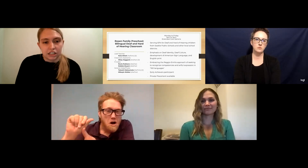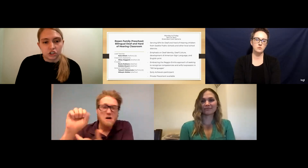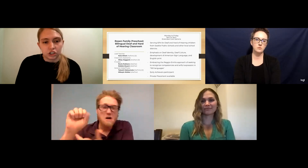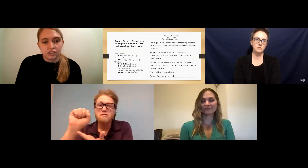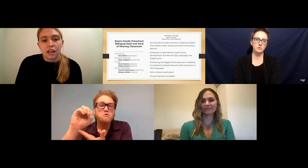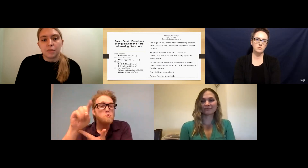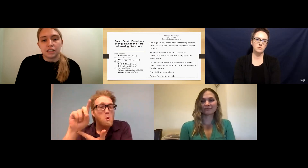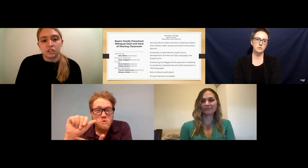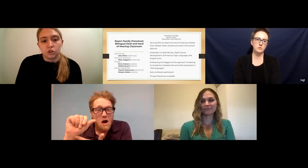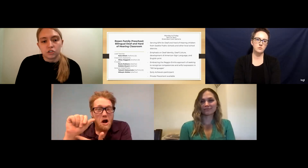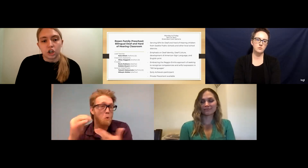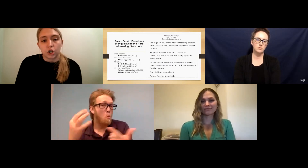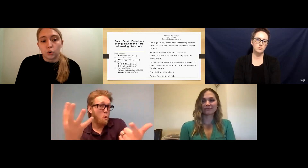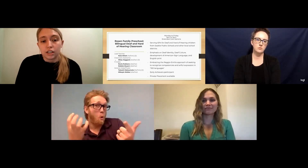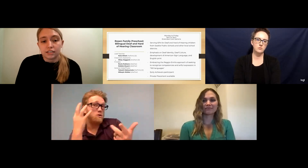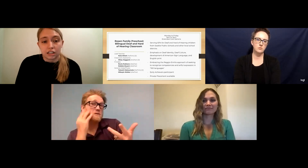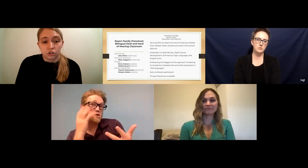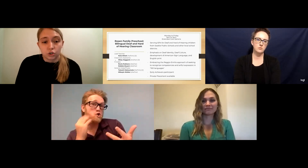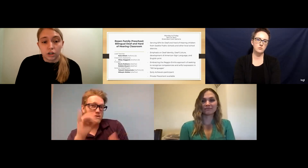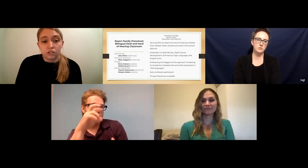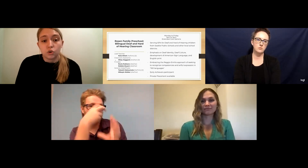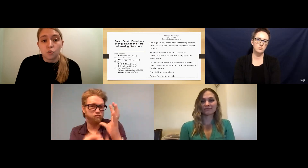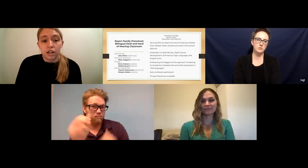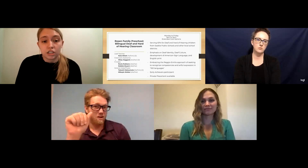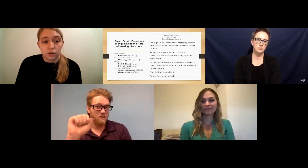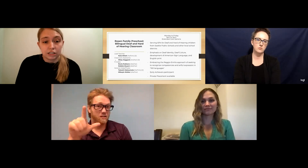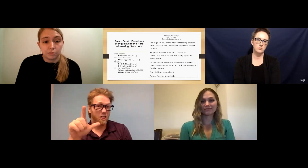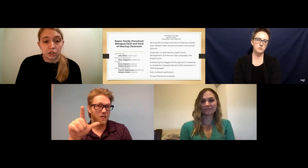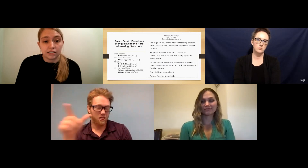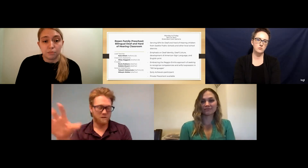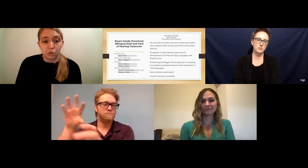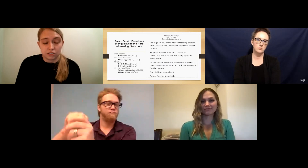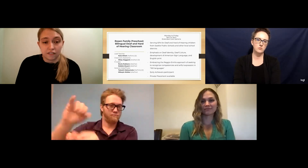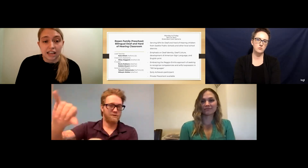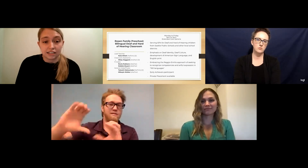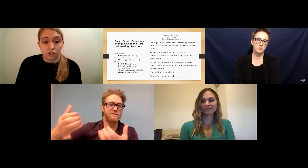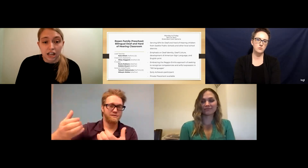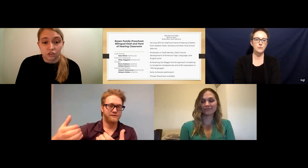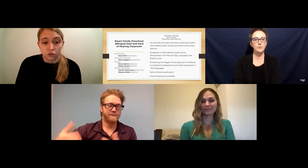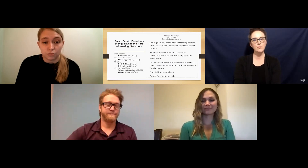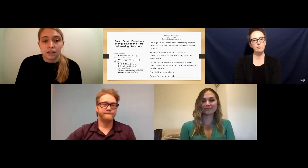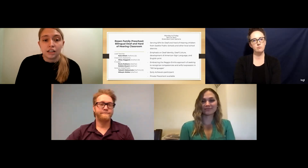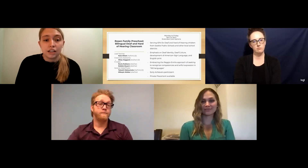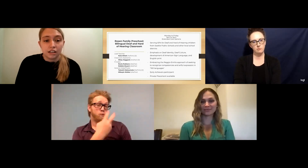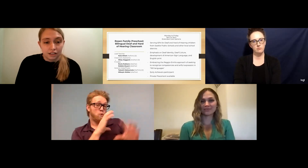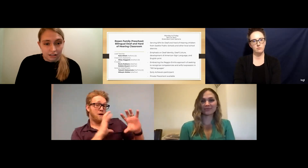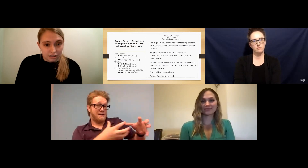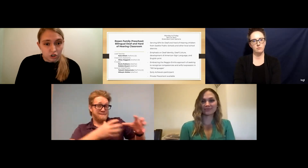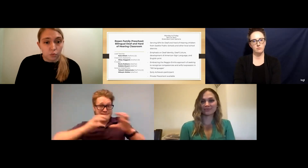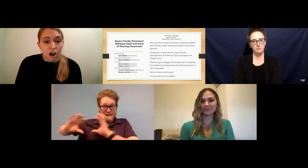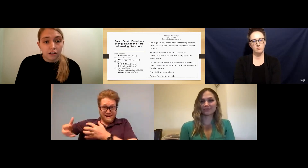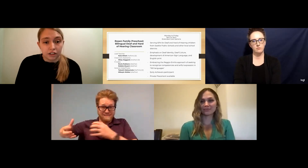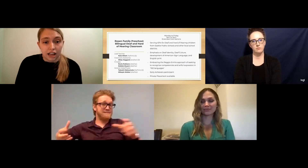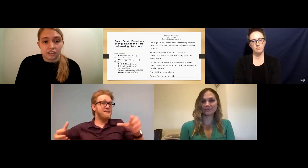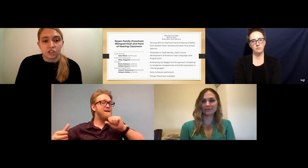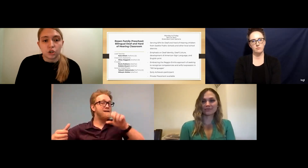deaf teachers, but the students are CODAs and SODAs who want to experience an immersive ASL classroom. And so